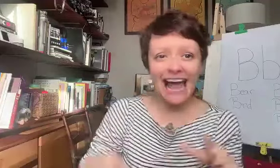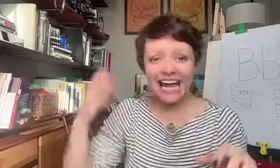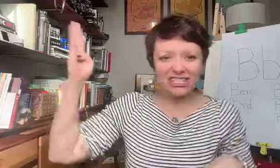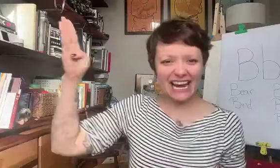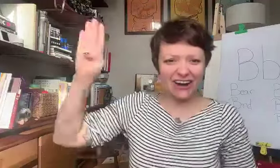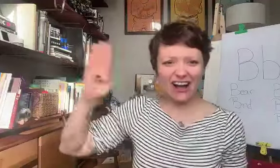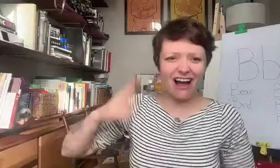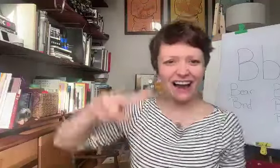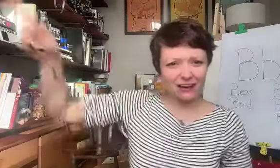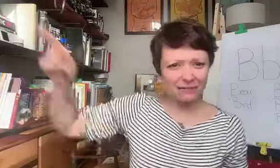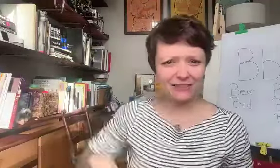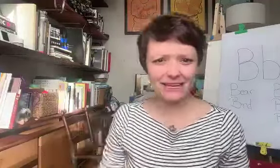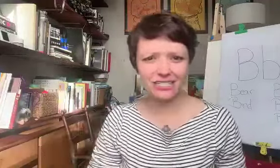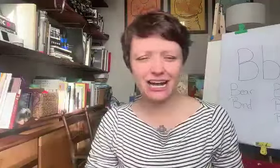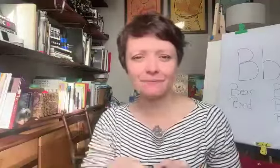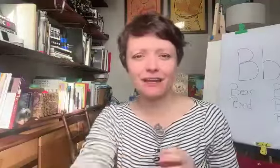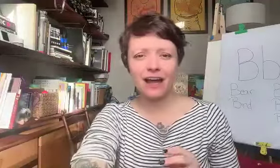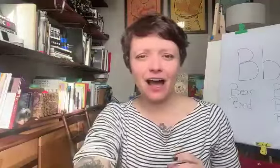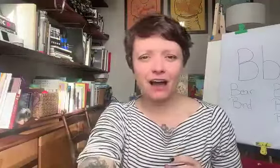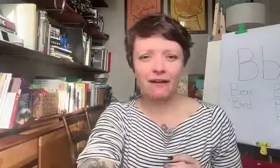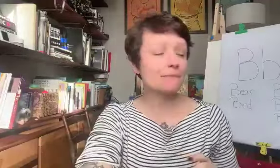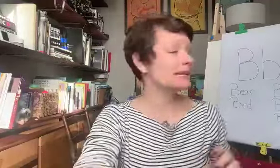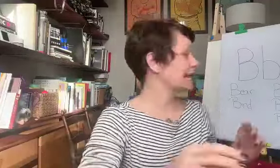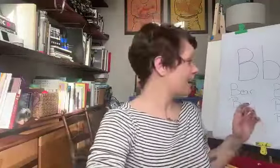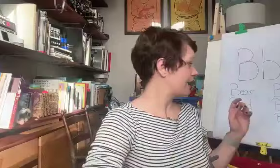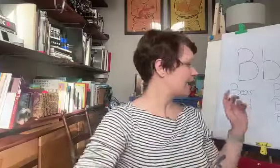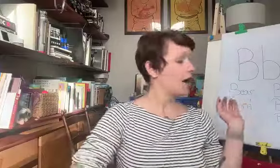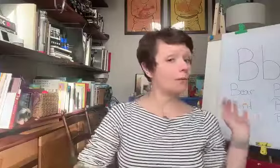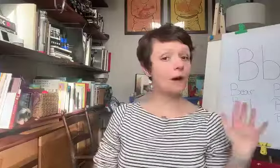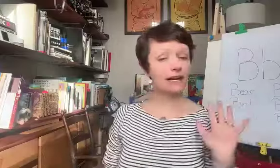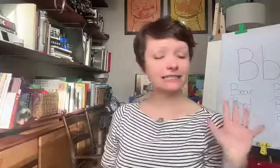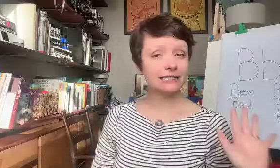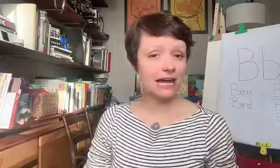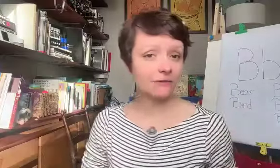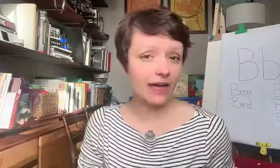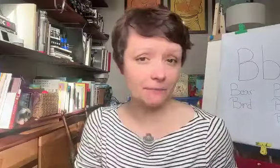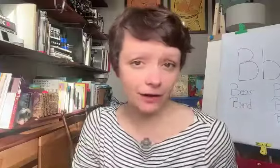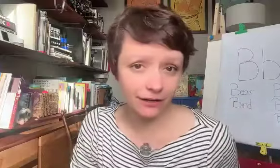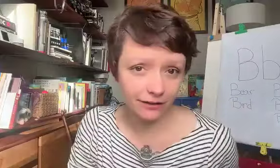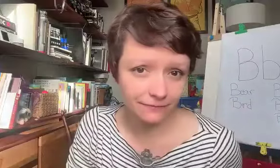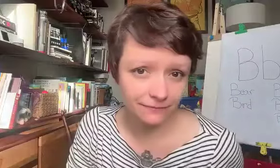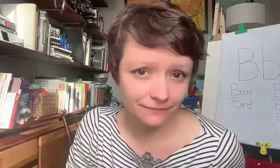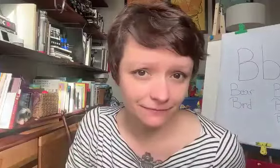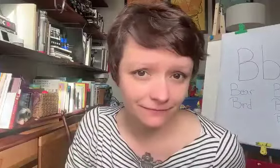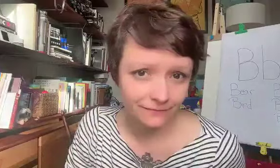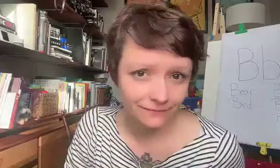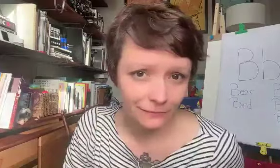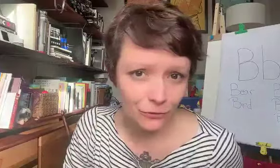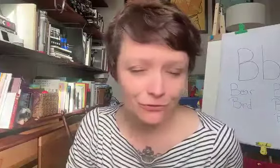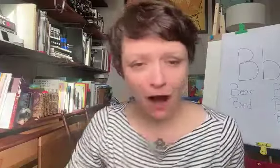Yeah, shake it, girl. All right, go to the bathroom. Nice job. All right, Miss Karen, what is that sign for that bird? Woo,